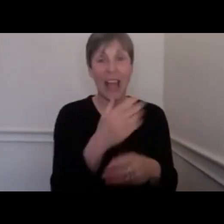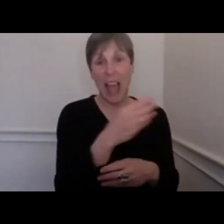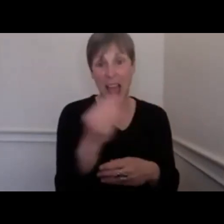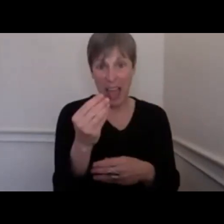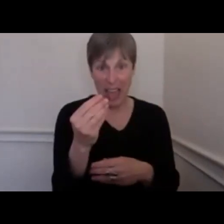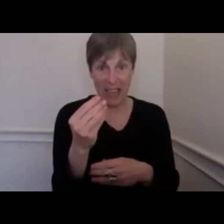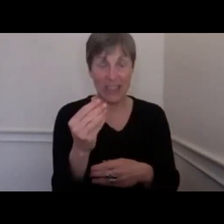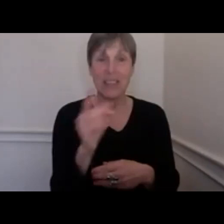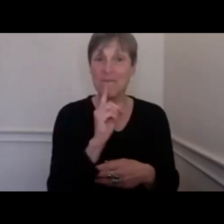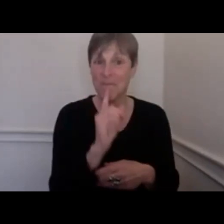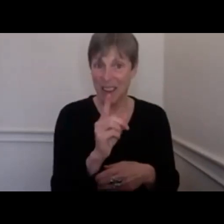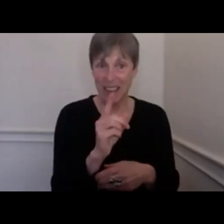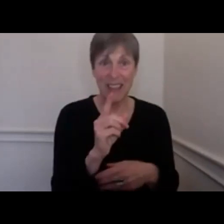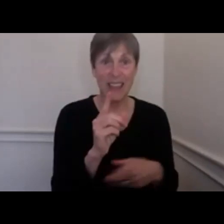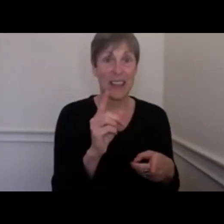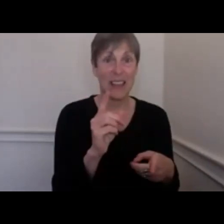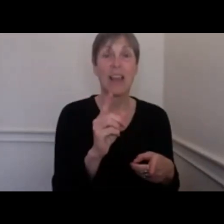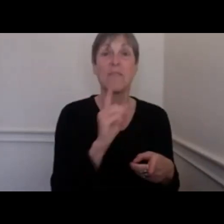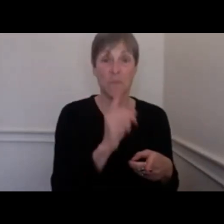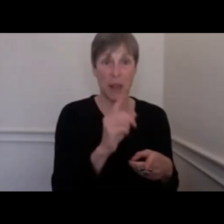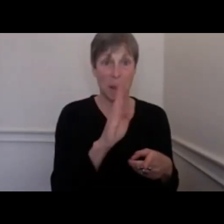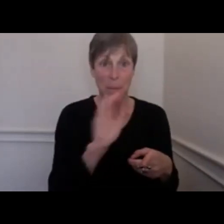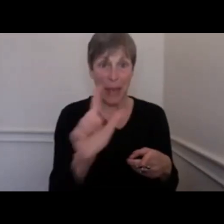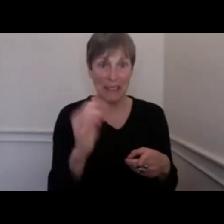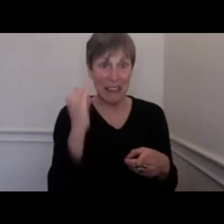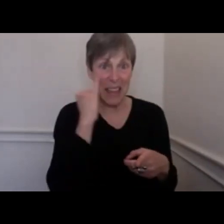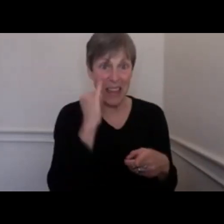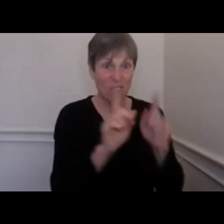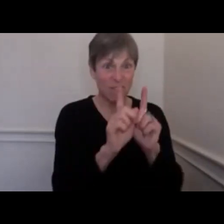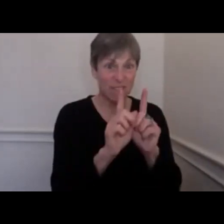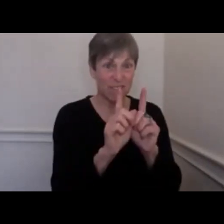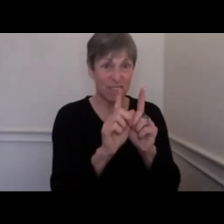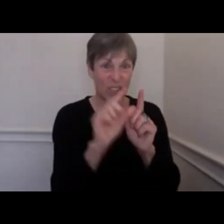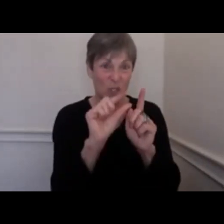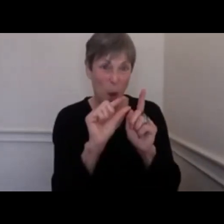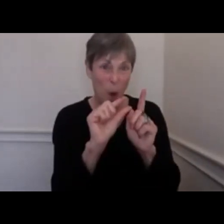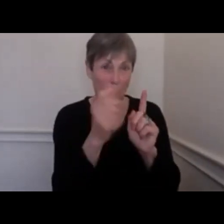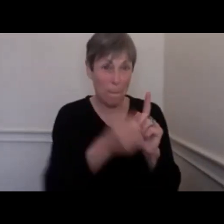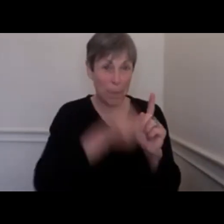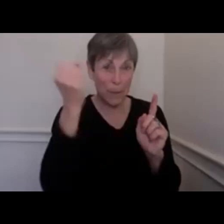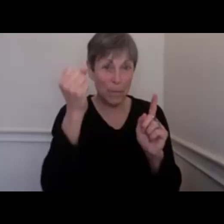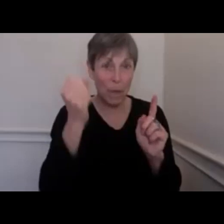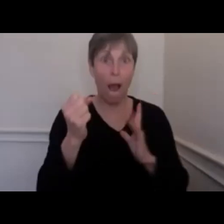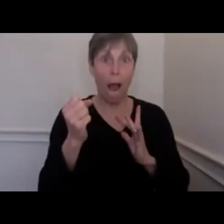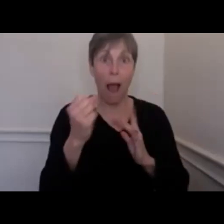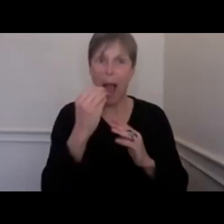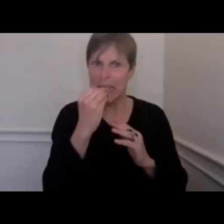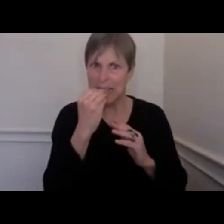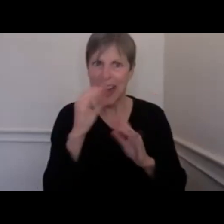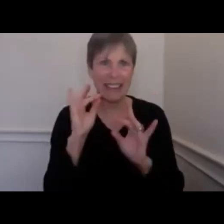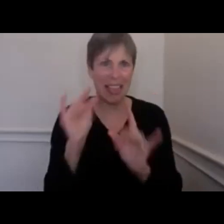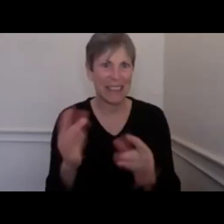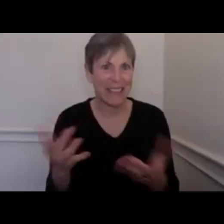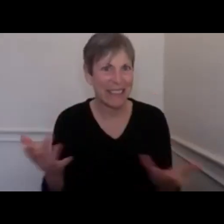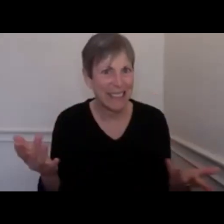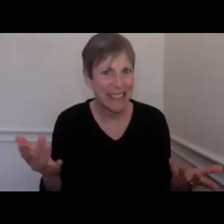a delicious thinning. So that basil that's a little smaller, go ahead and harvest it and eat it. You're